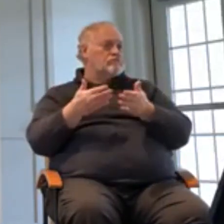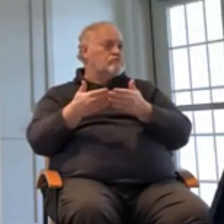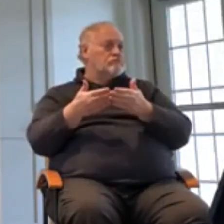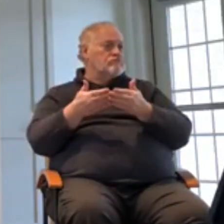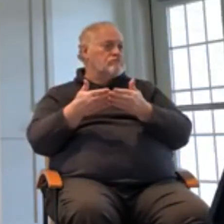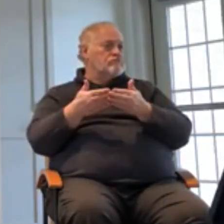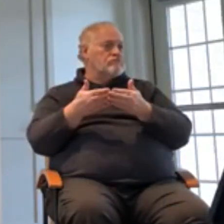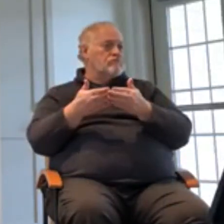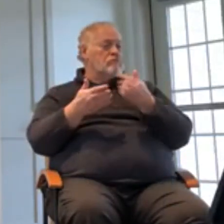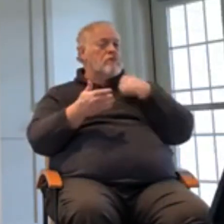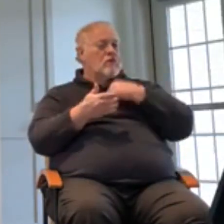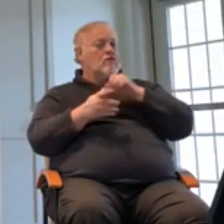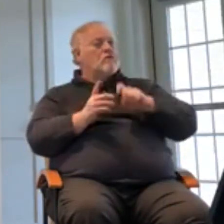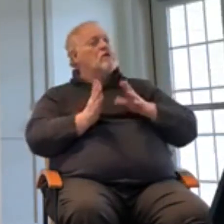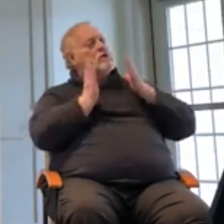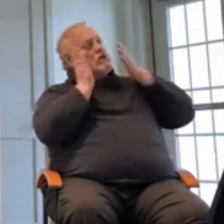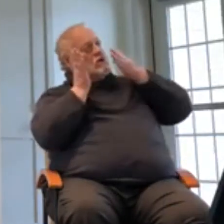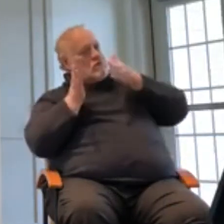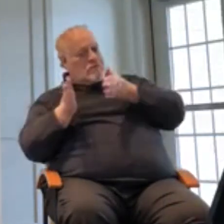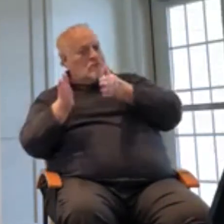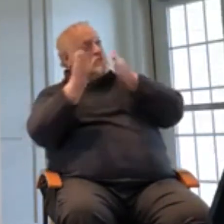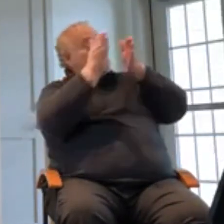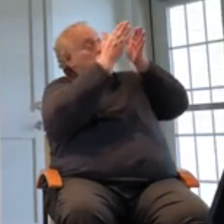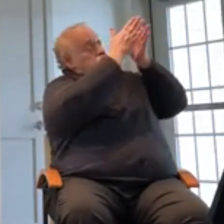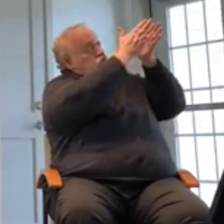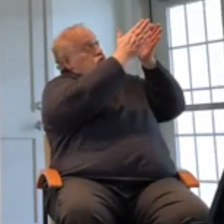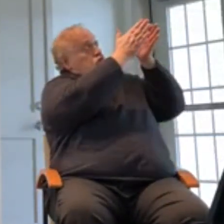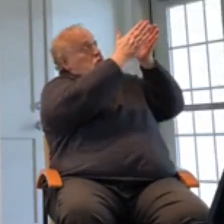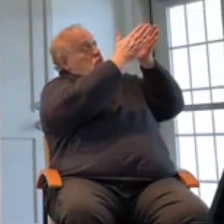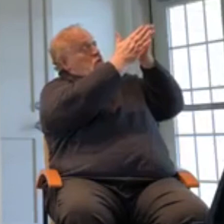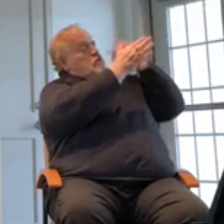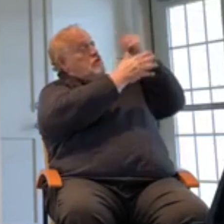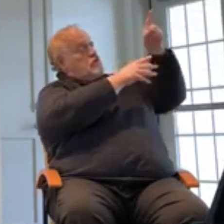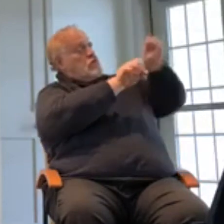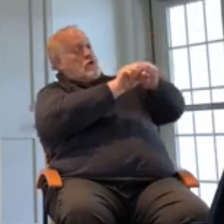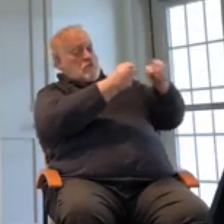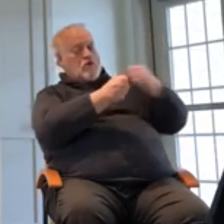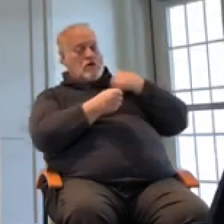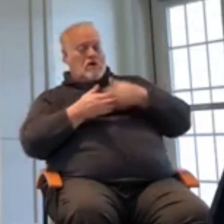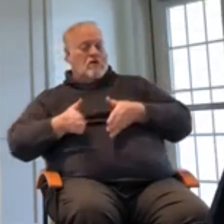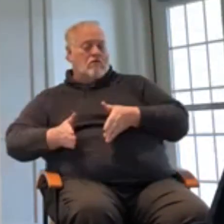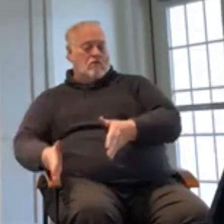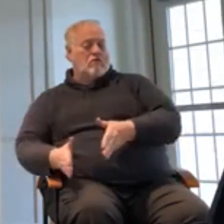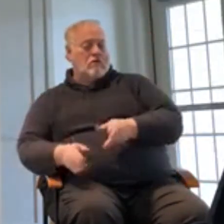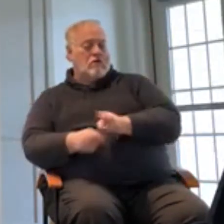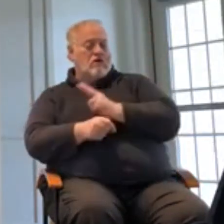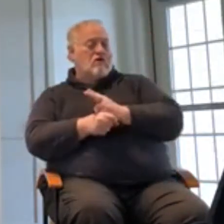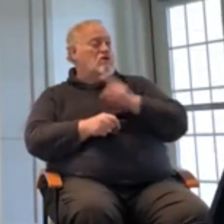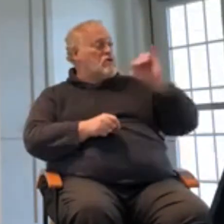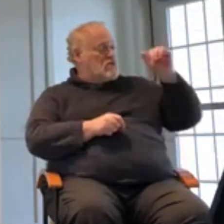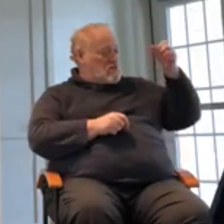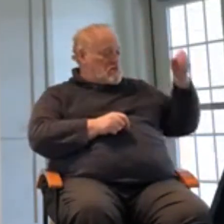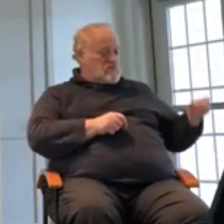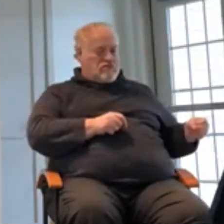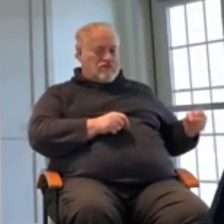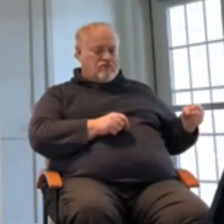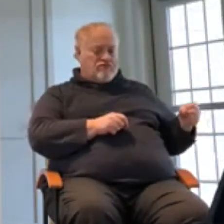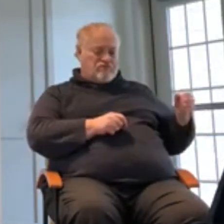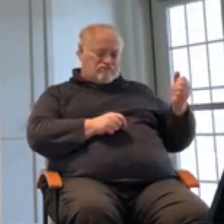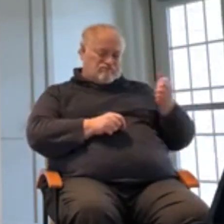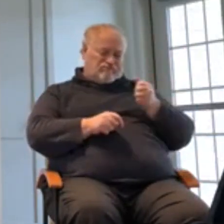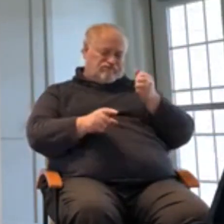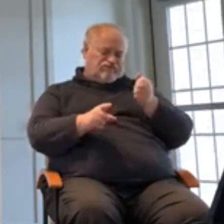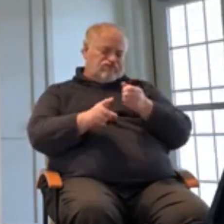Let's go back to where he is before he has to break our leg, before he has to use that rod and that staff